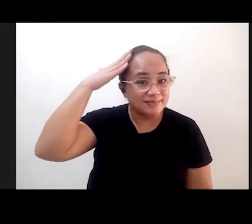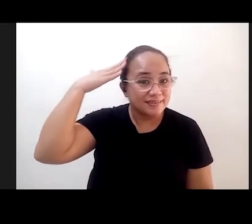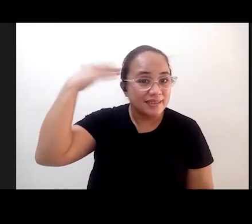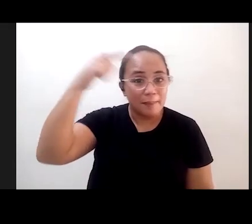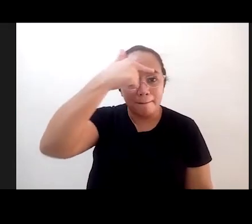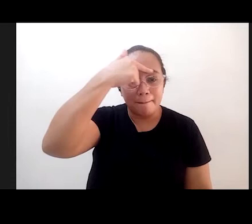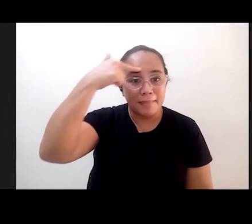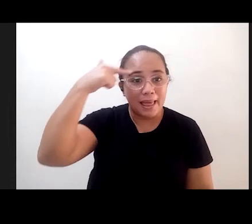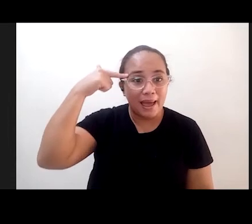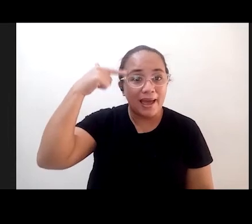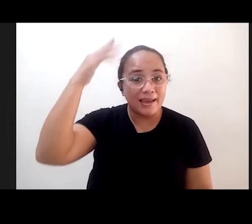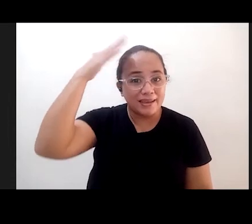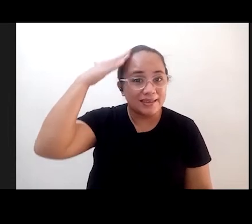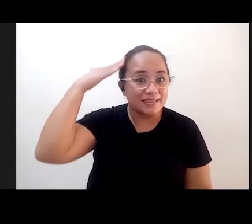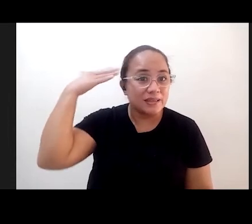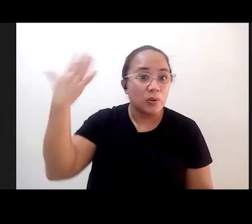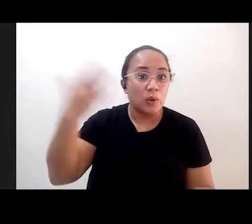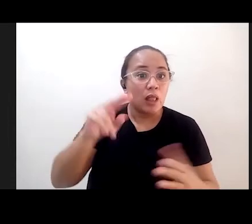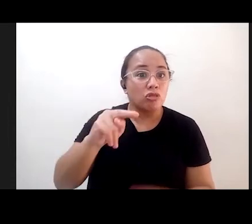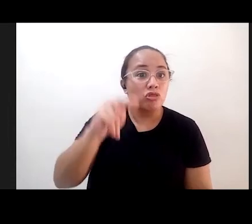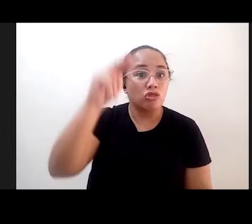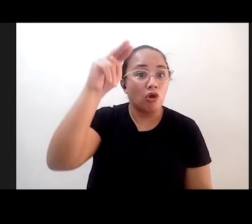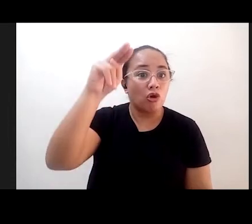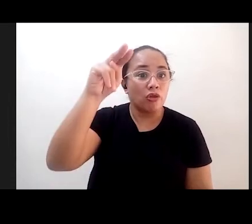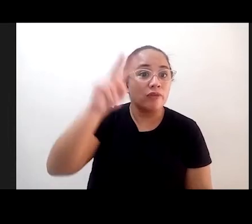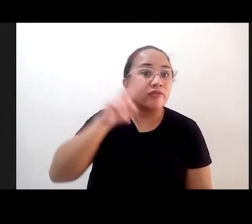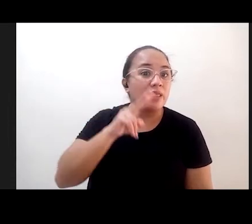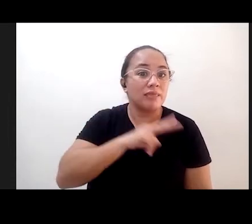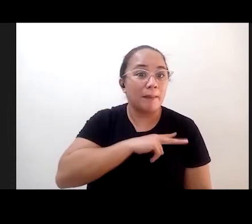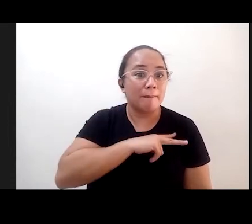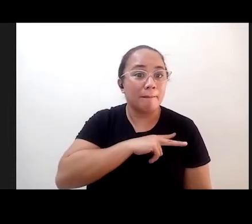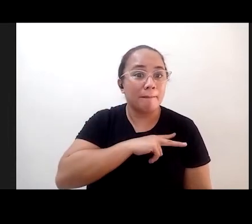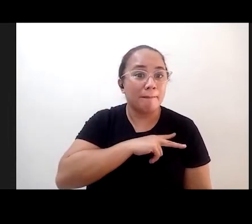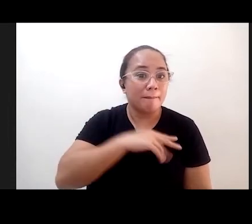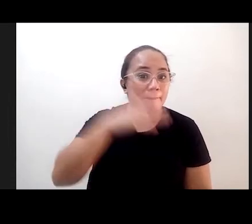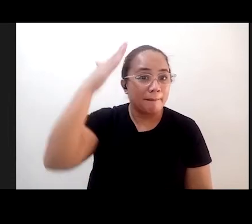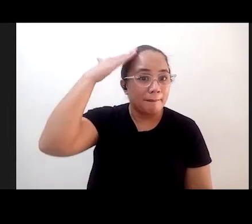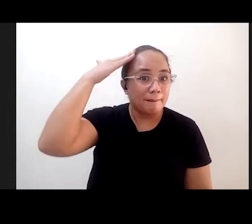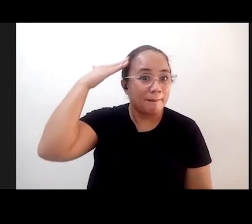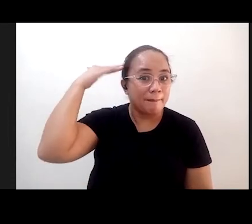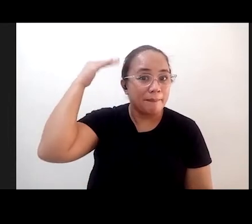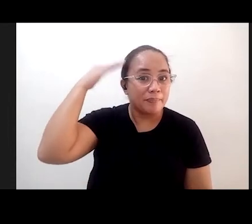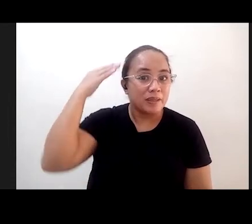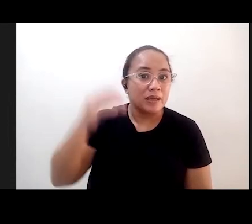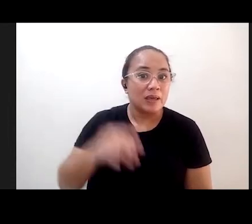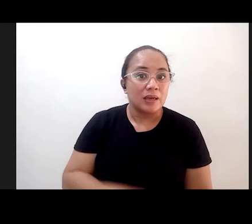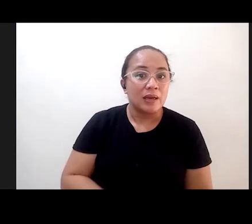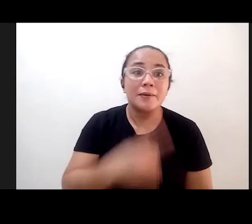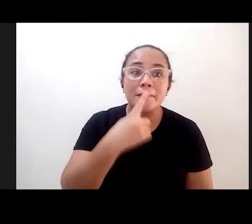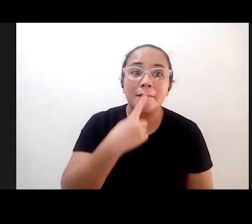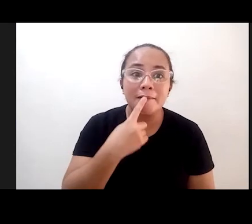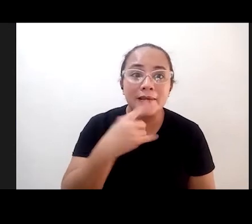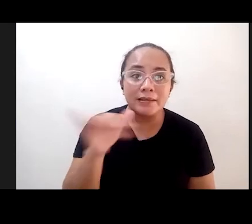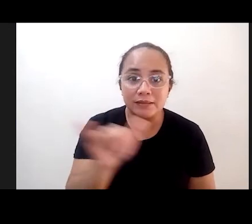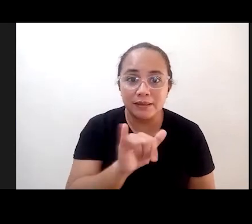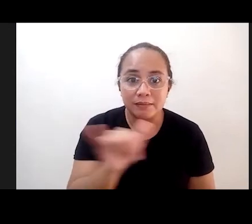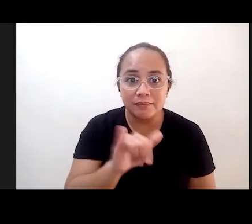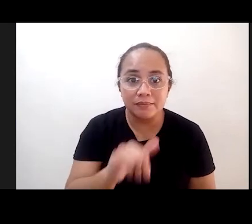in the north of Vietnam, different sign. Okay, red, the same.